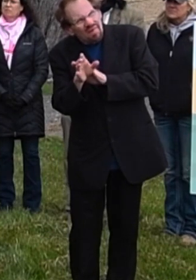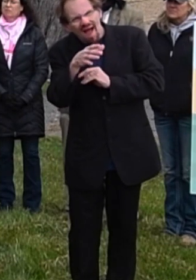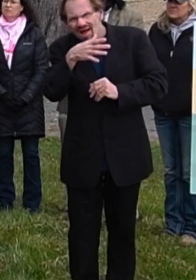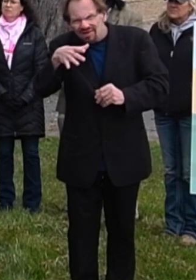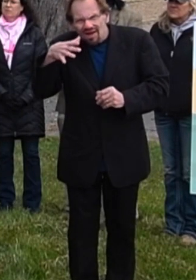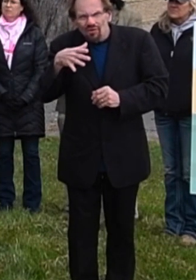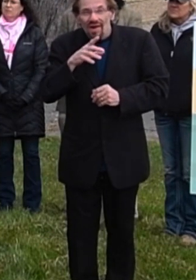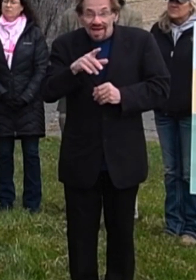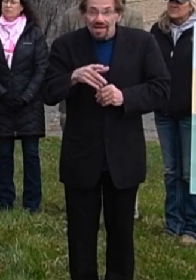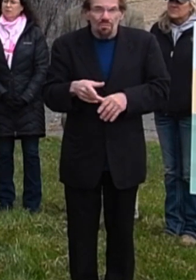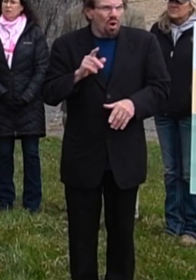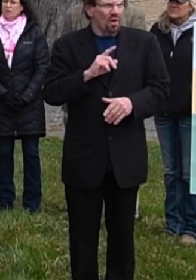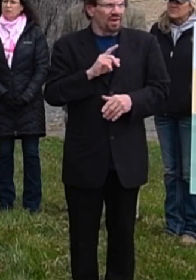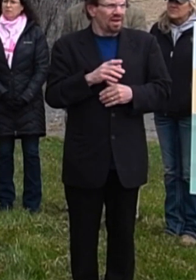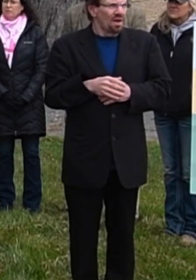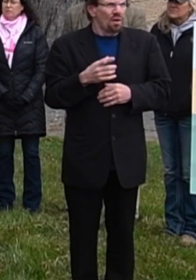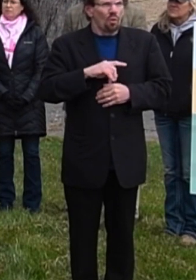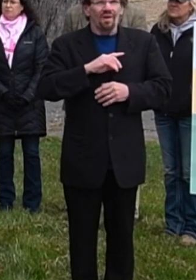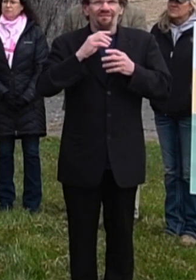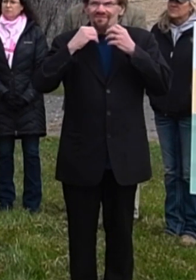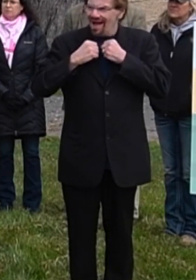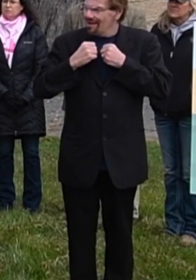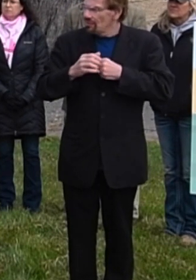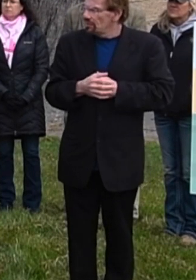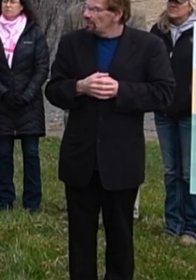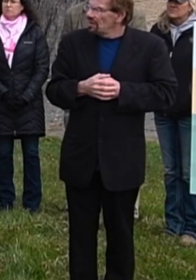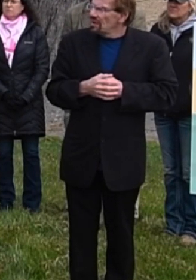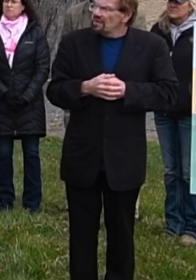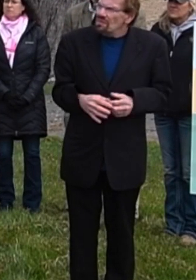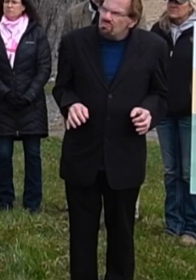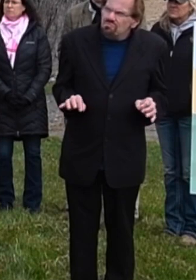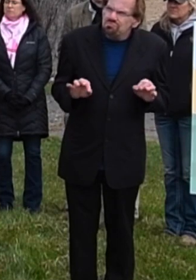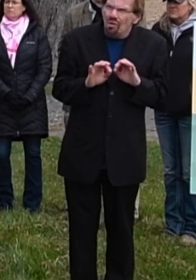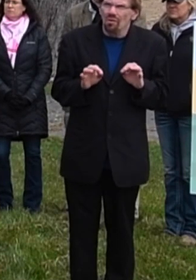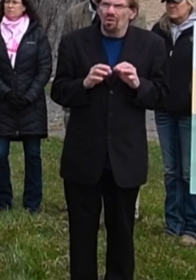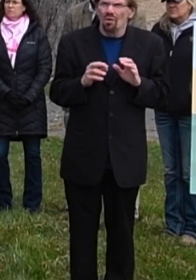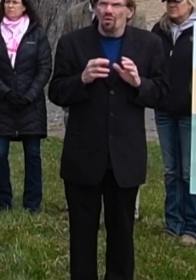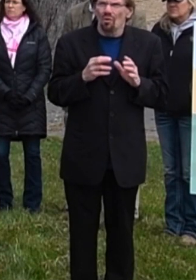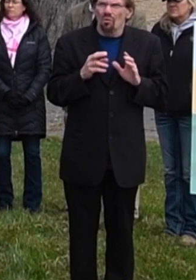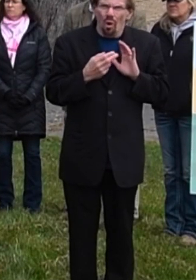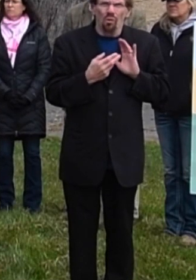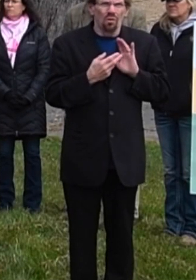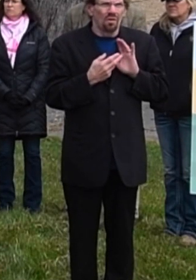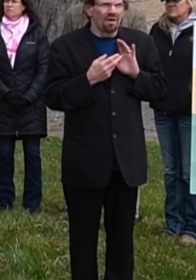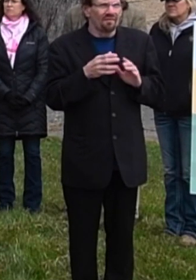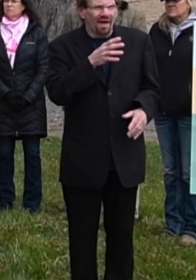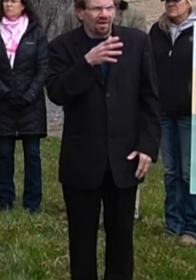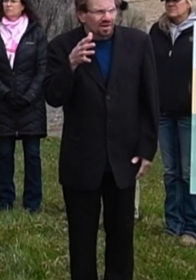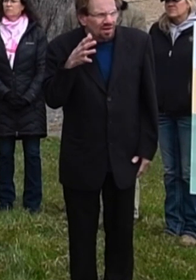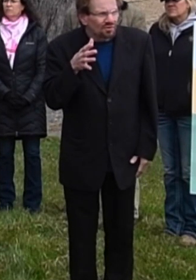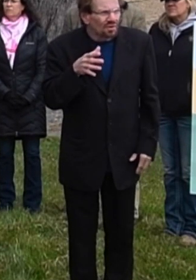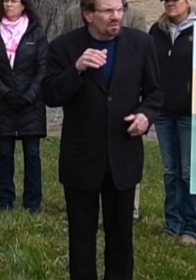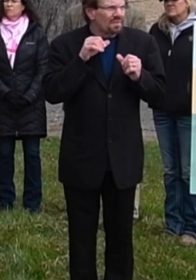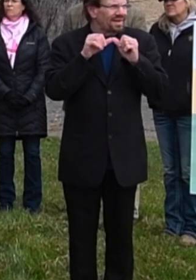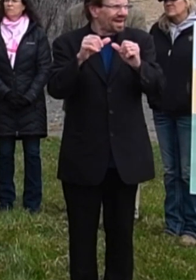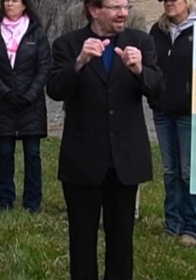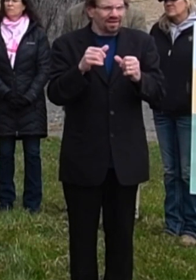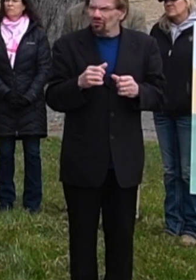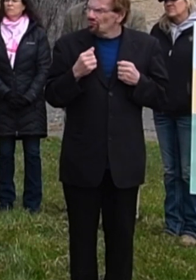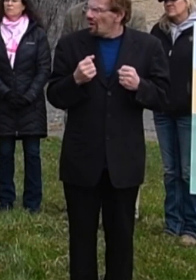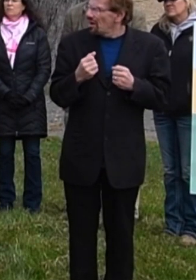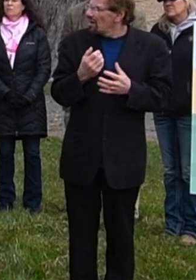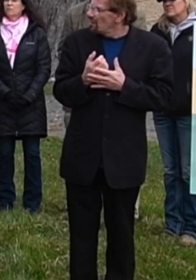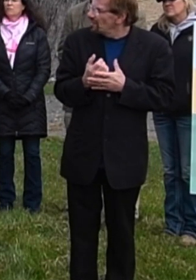priorities, and we value the essential role of agriculture in maintaining a strong